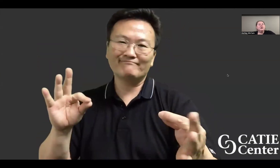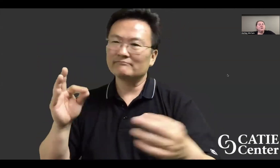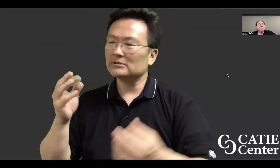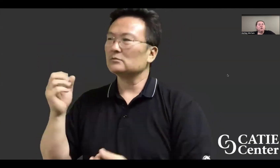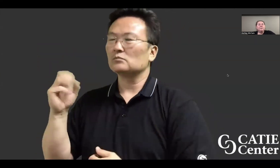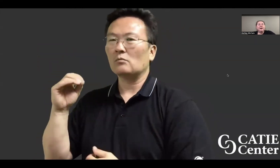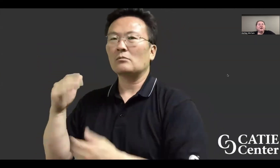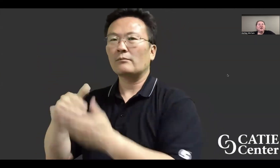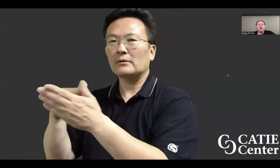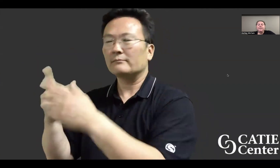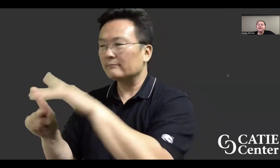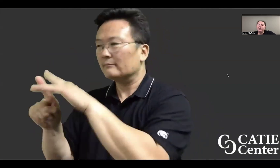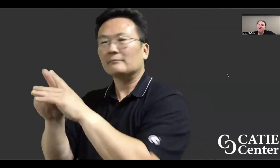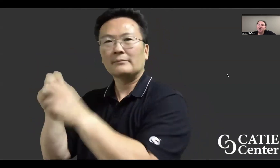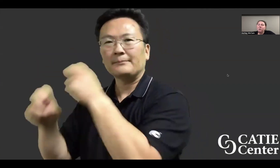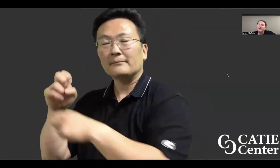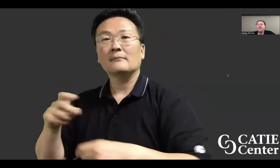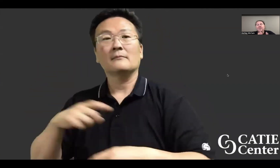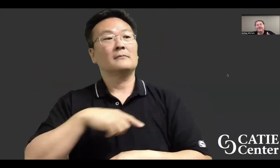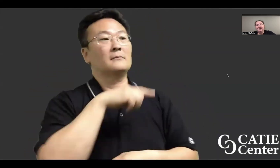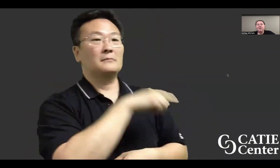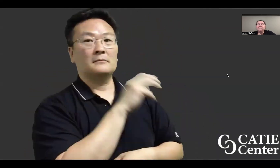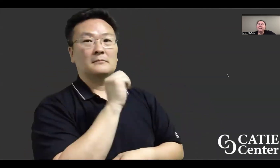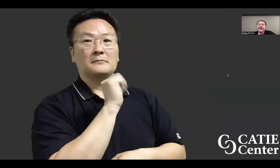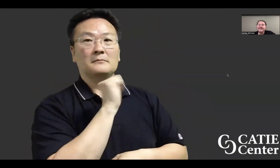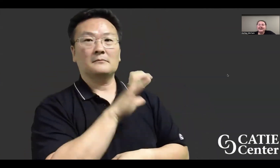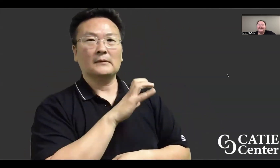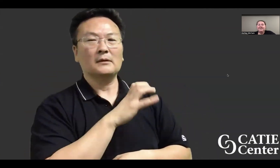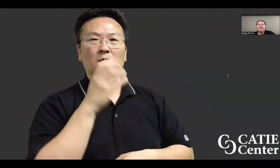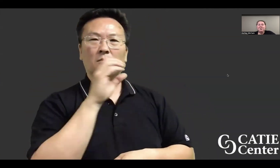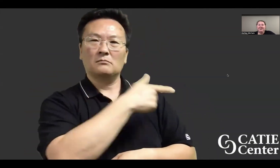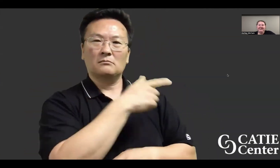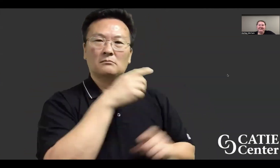And you could pick a generic one, but those tend to have more bugs.